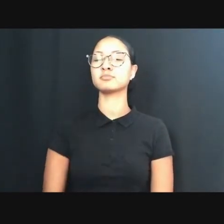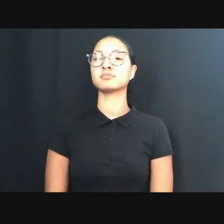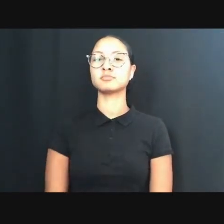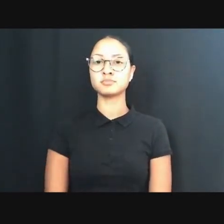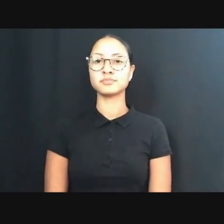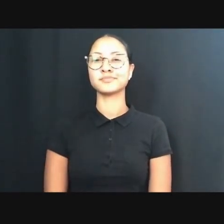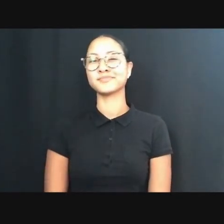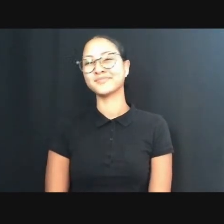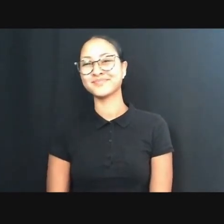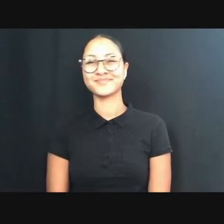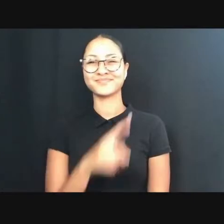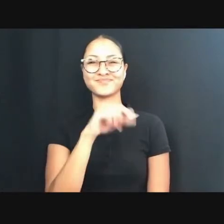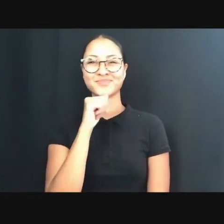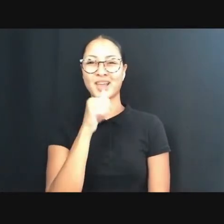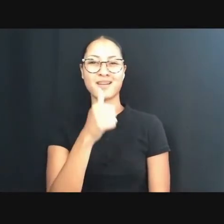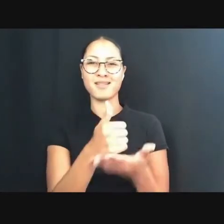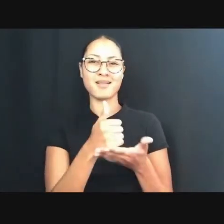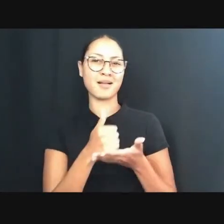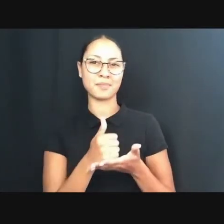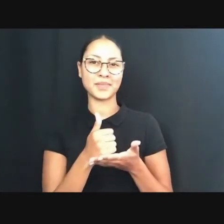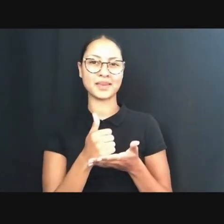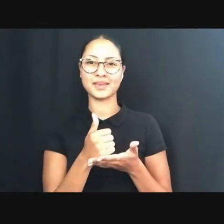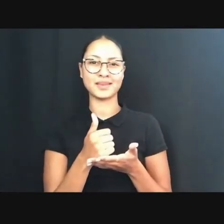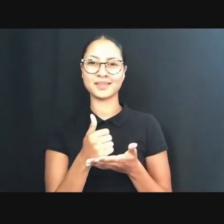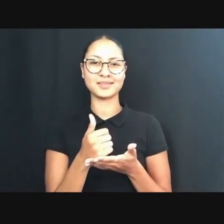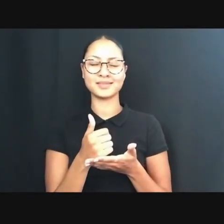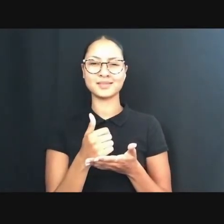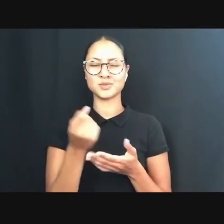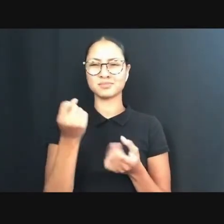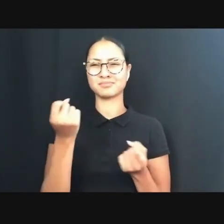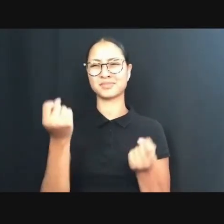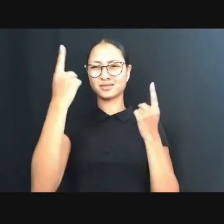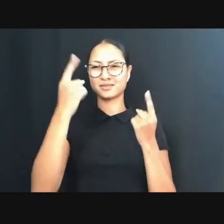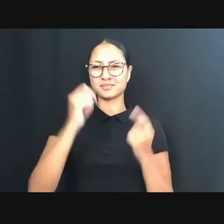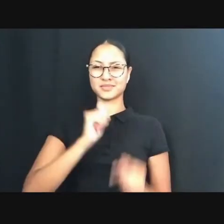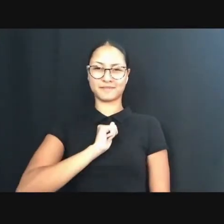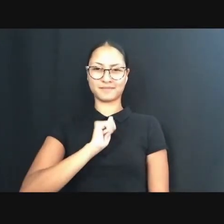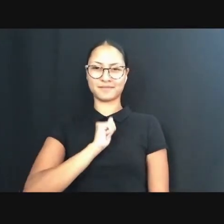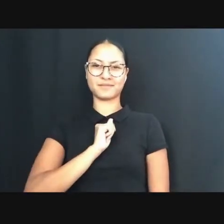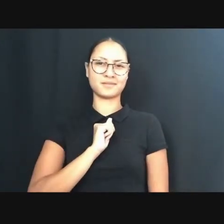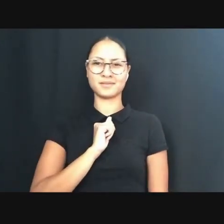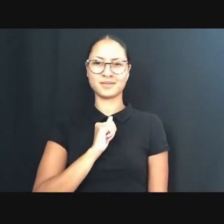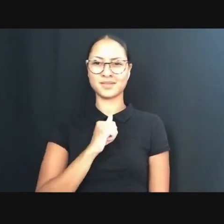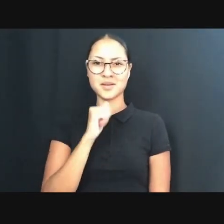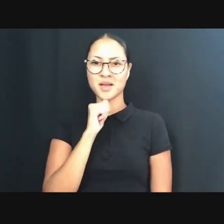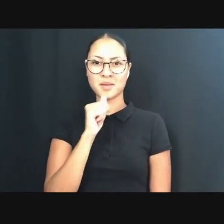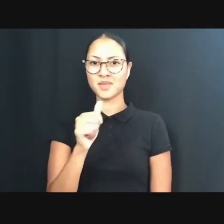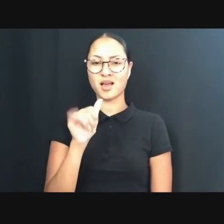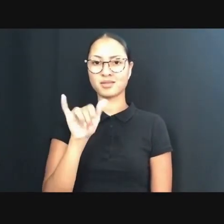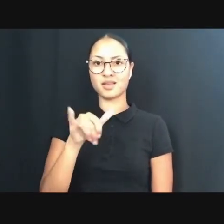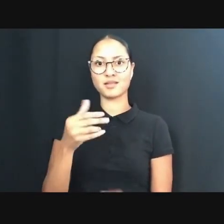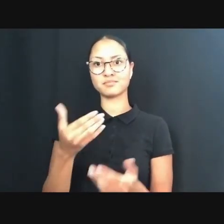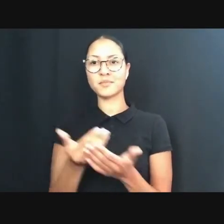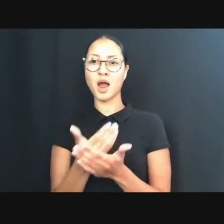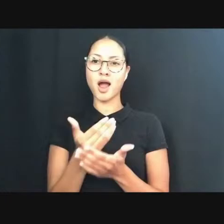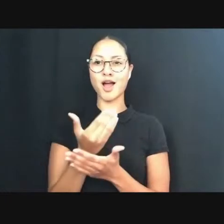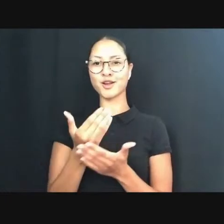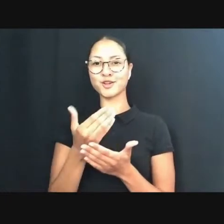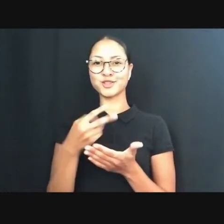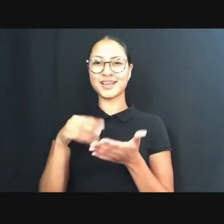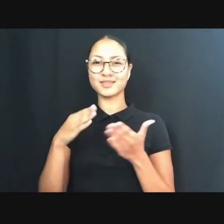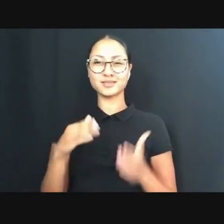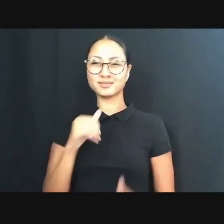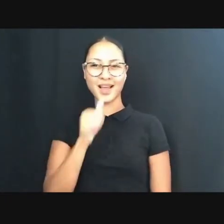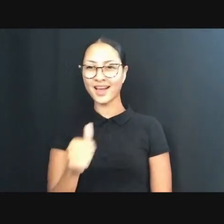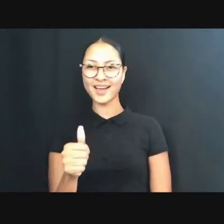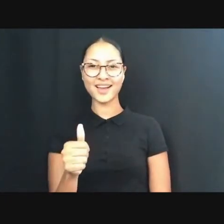just was like, oh my God, I'm not really a contemporary dancer because I'm not this and that. And I haven't gotten in this and that. But I was like, now at the point, I'm